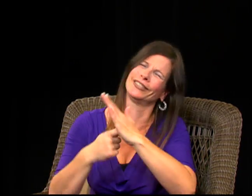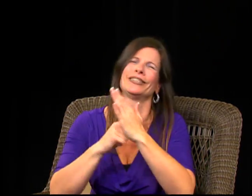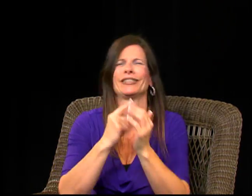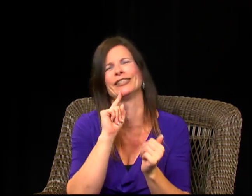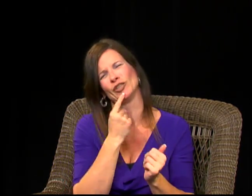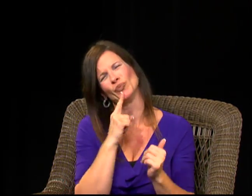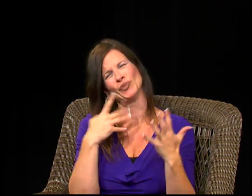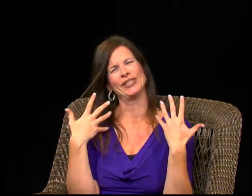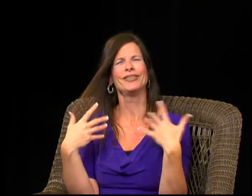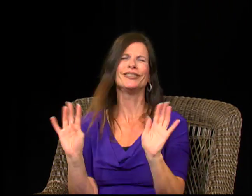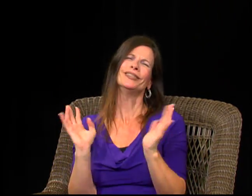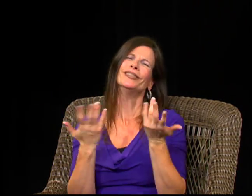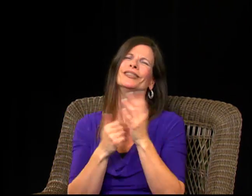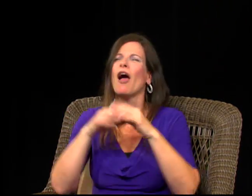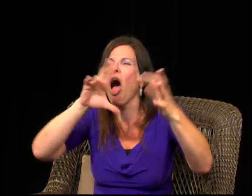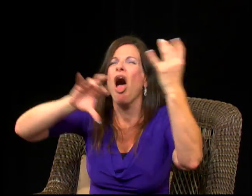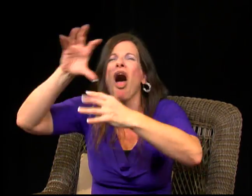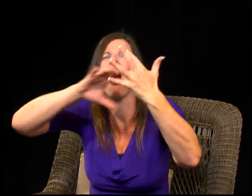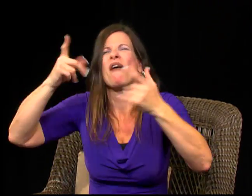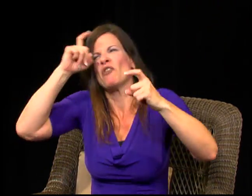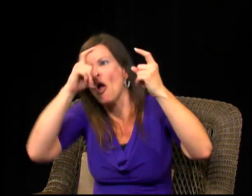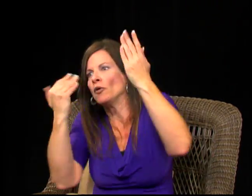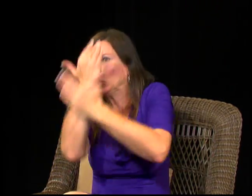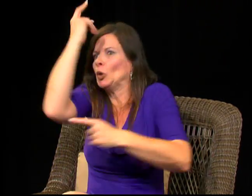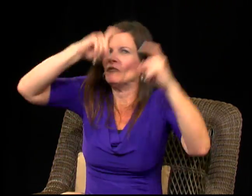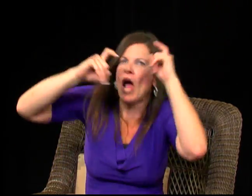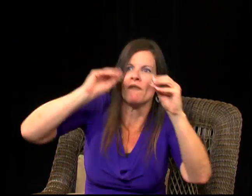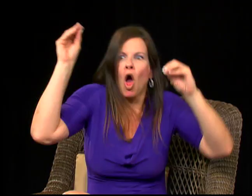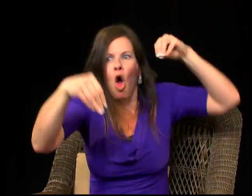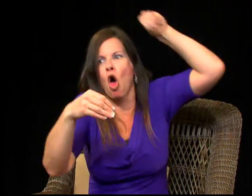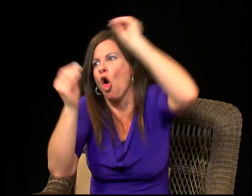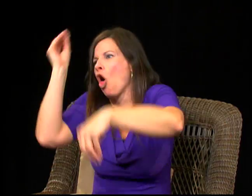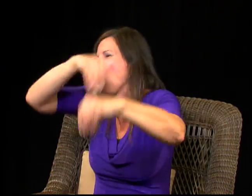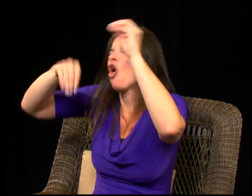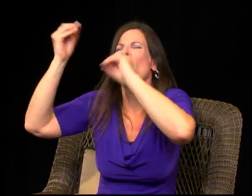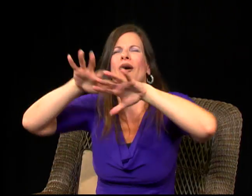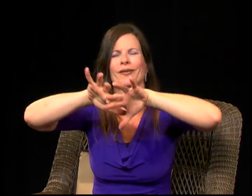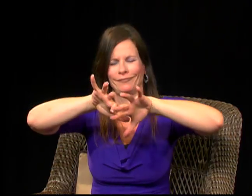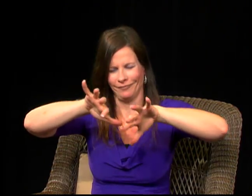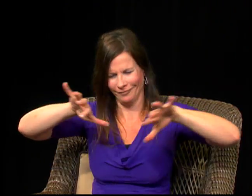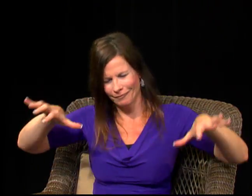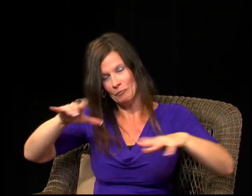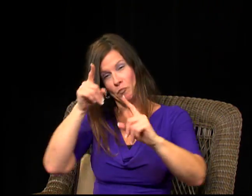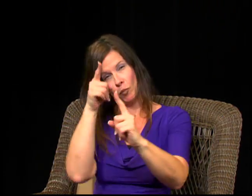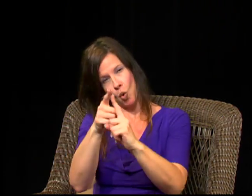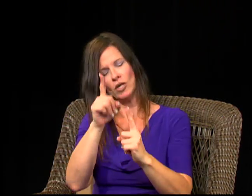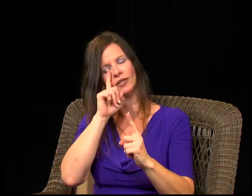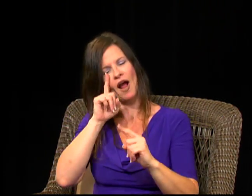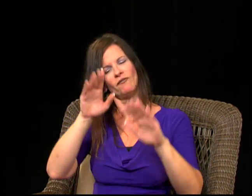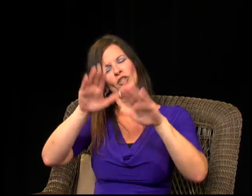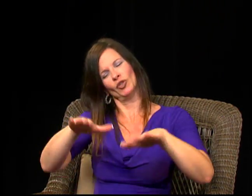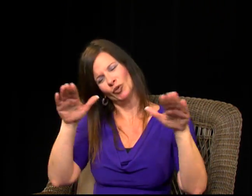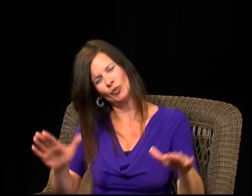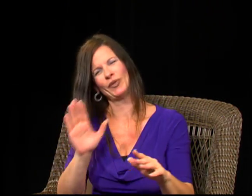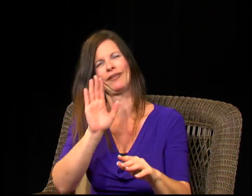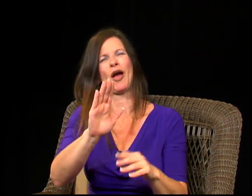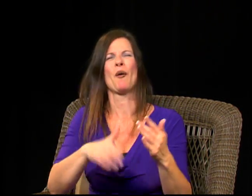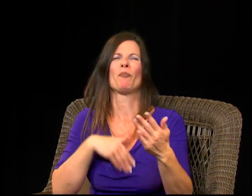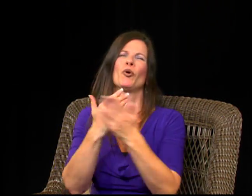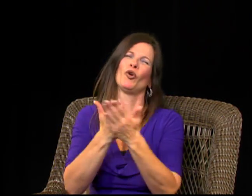language. It is so important, and it's such a vital part of development. But all of these different philosophies on speech and how